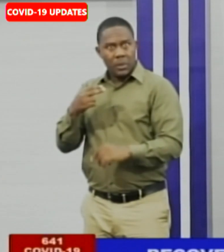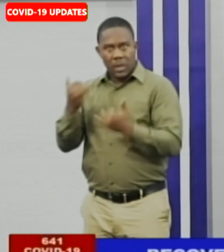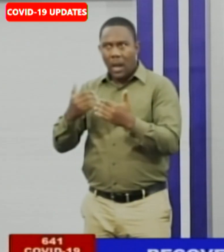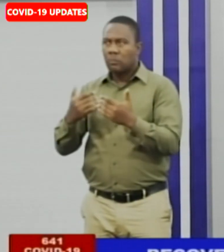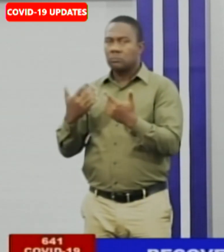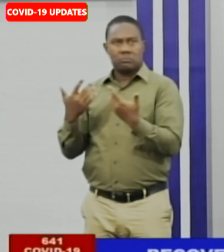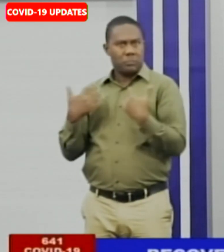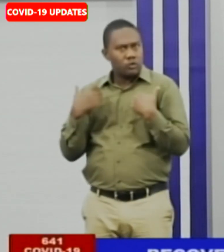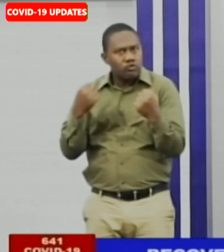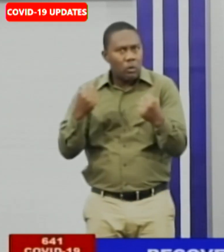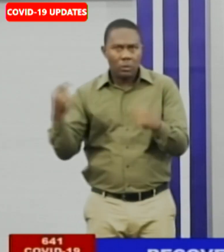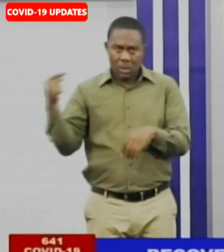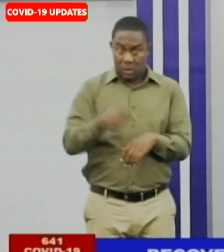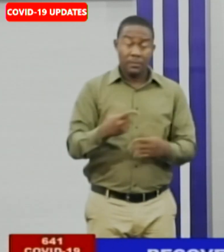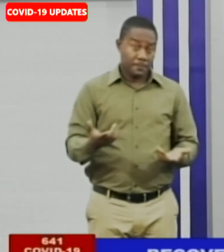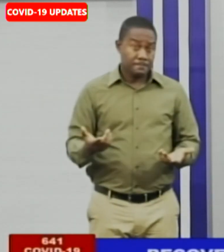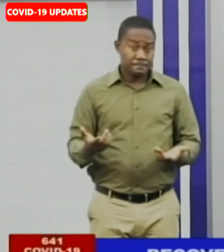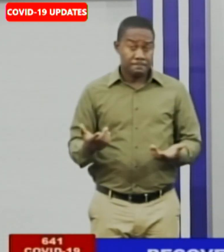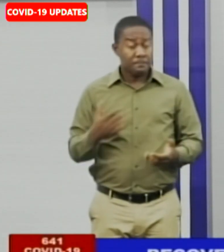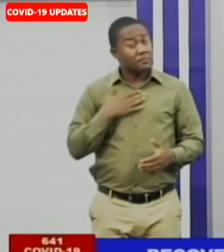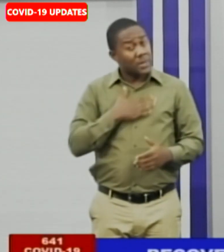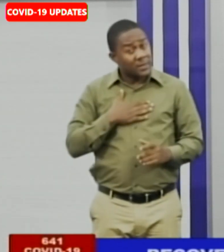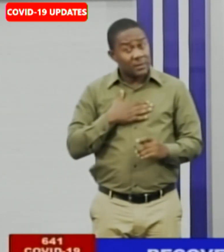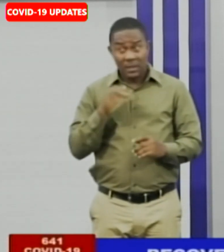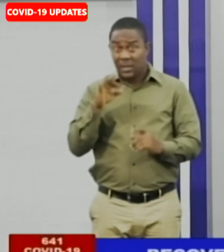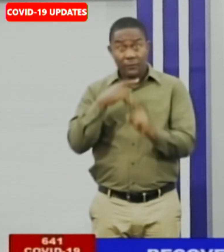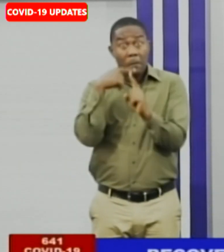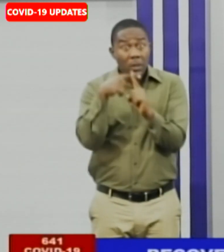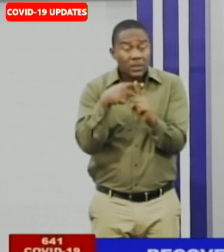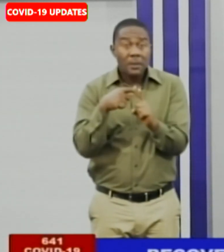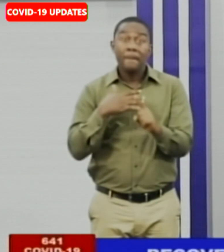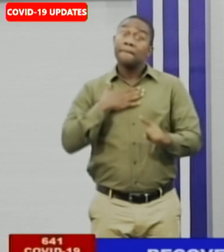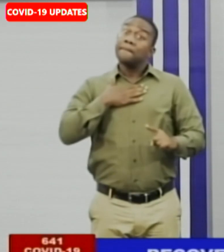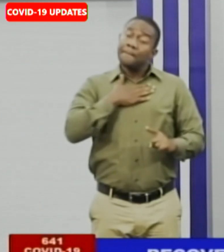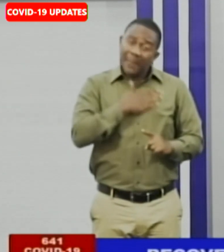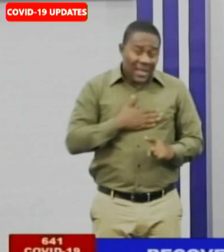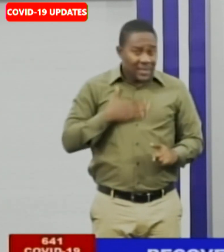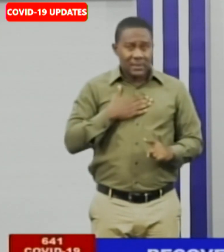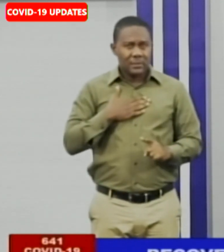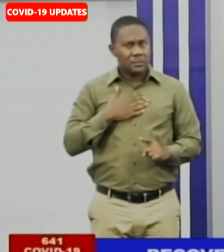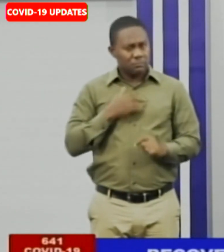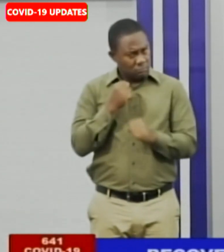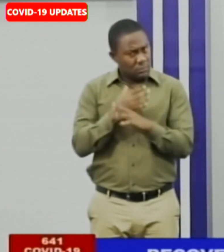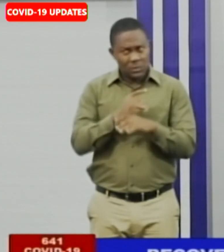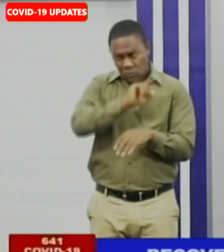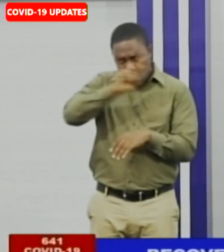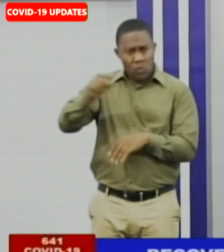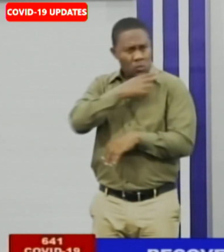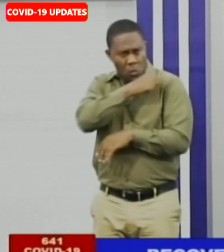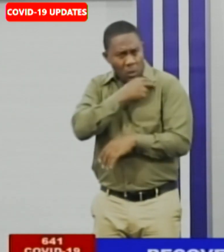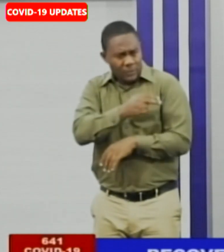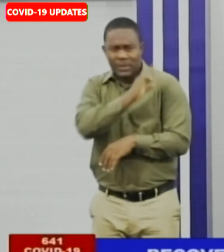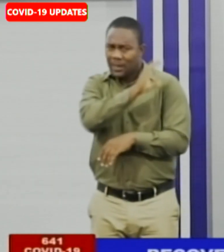and they'll be back. So when you're tested positive, please and please, just go to the health centers